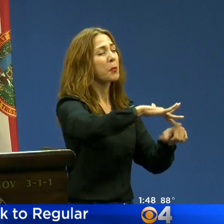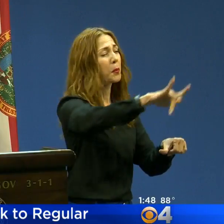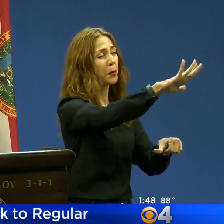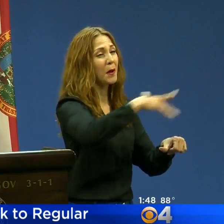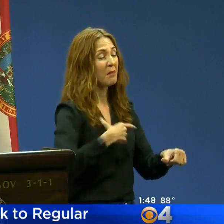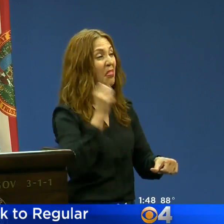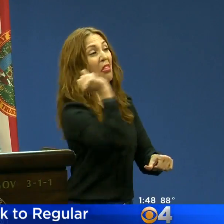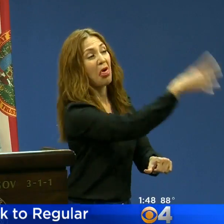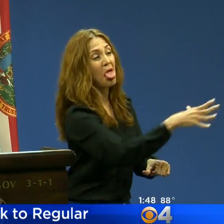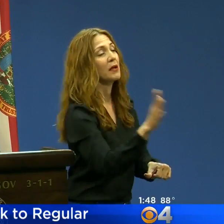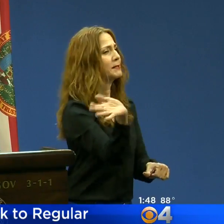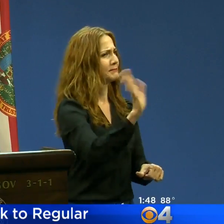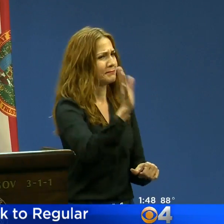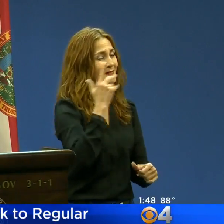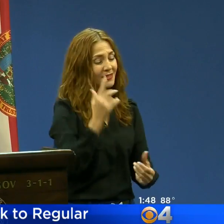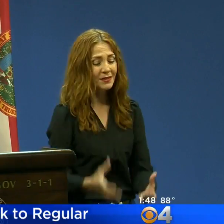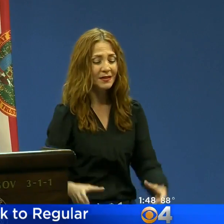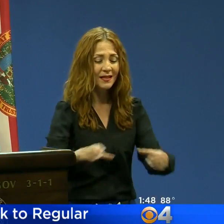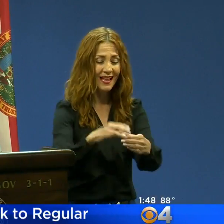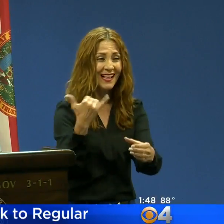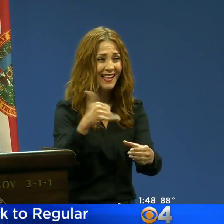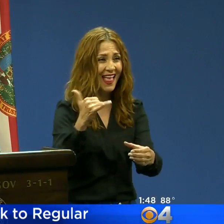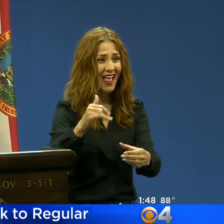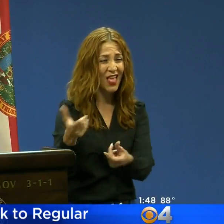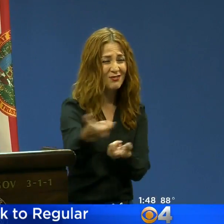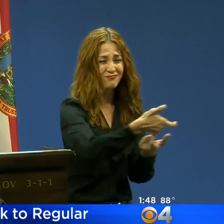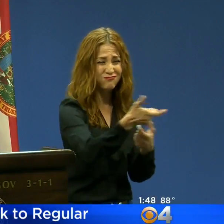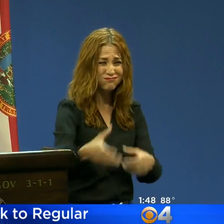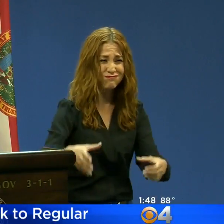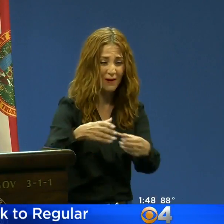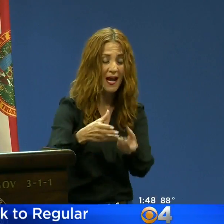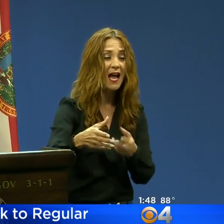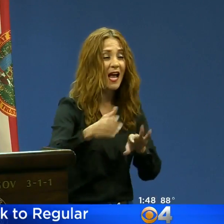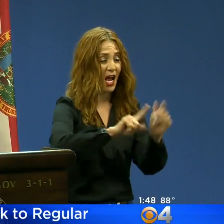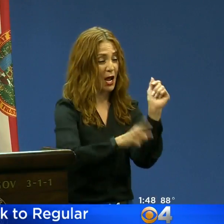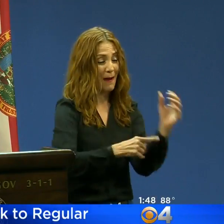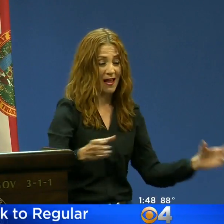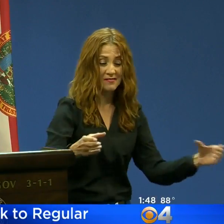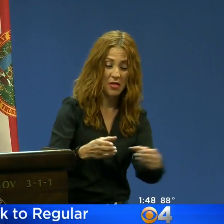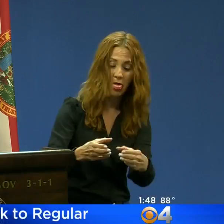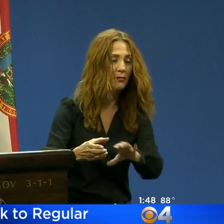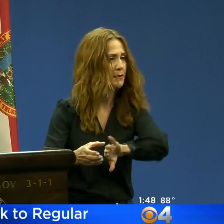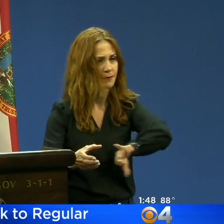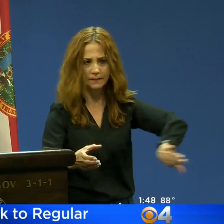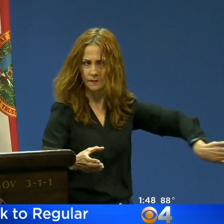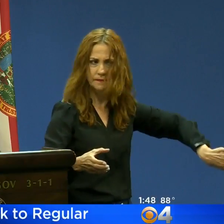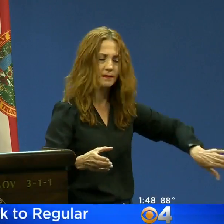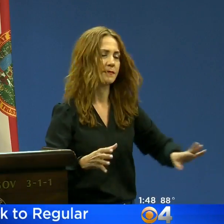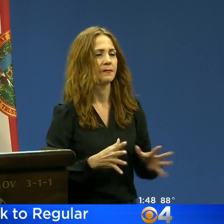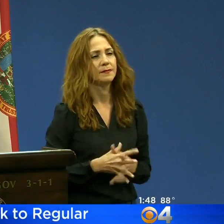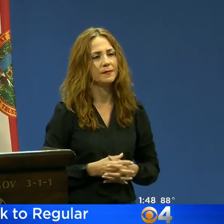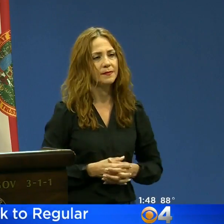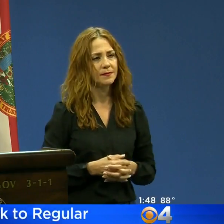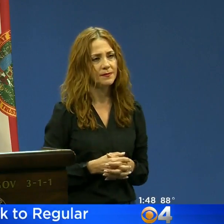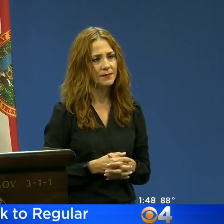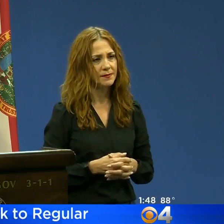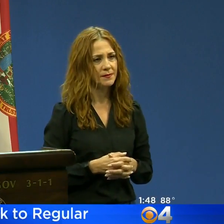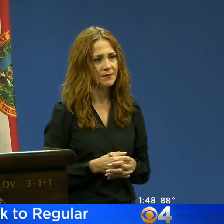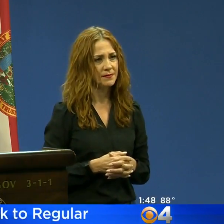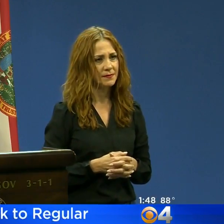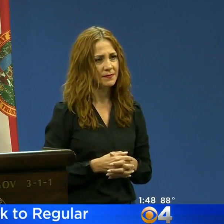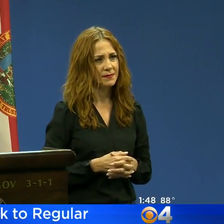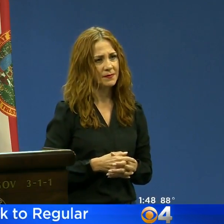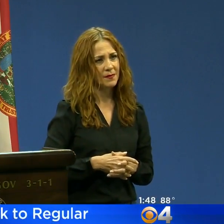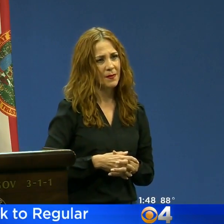collection. Please contact, if you live in a municipality, your municipality for your particular situation. Fire rescue. Our fire rescue